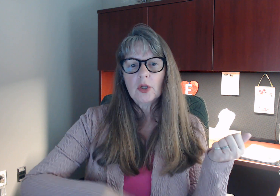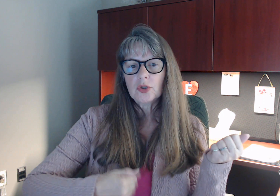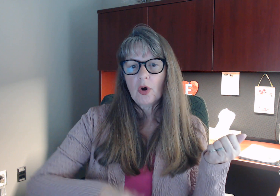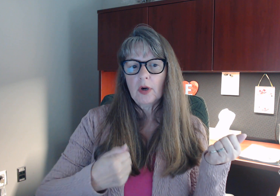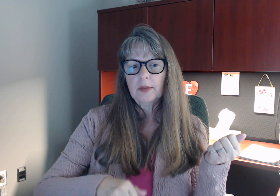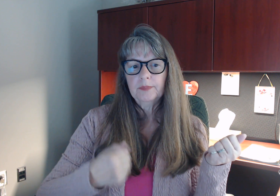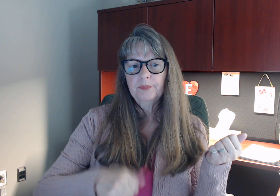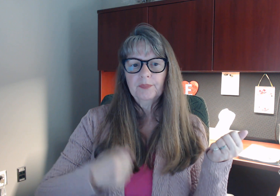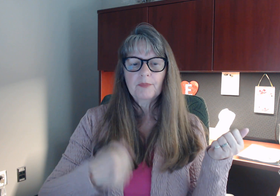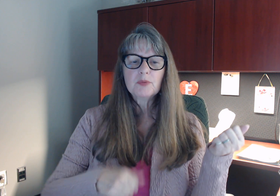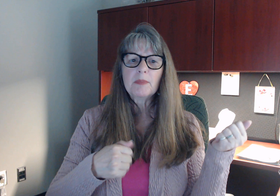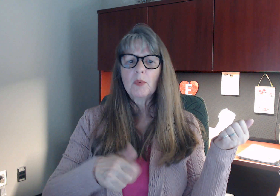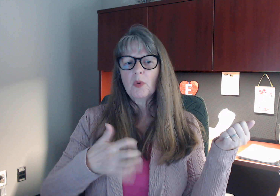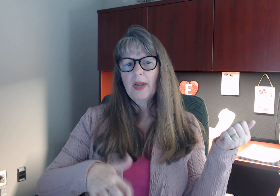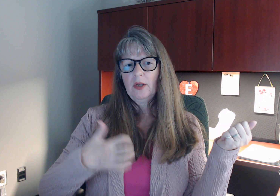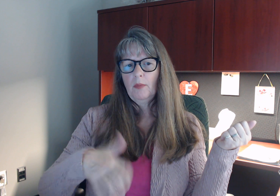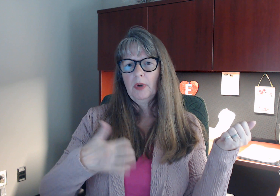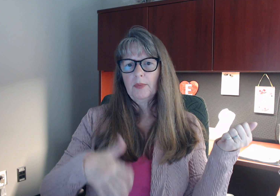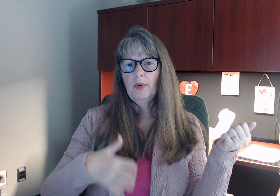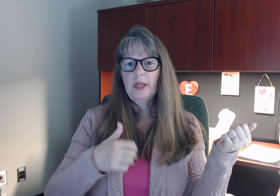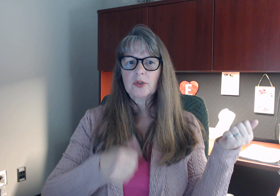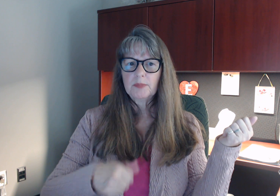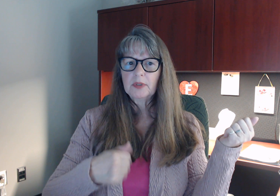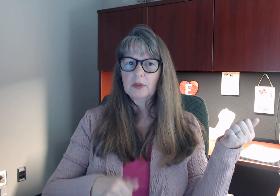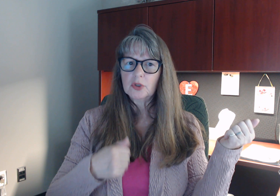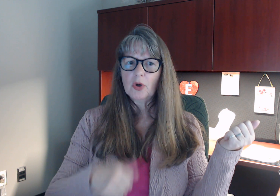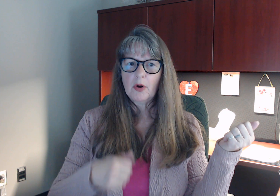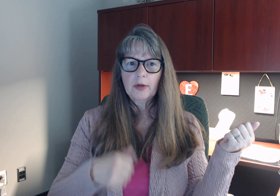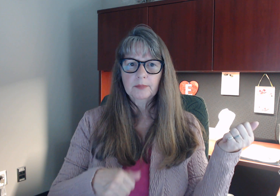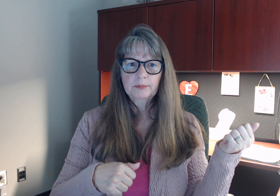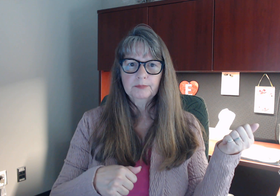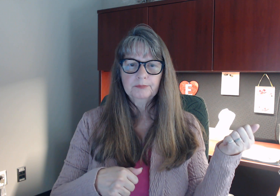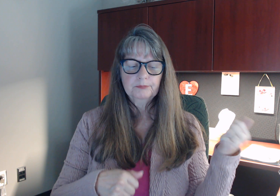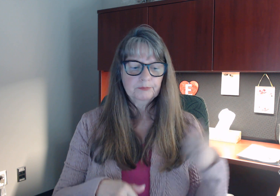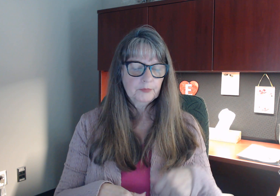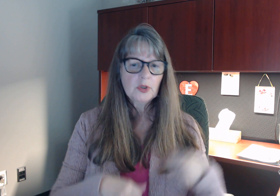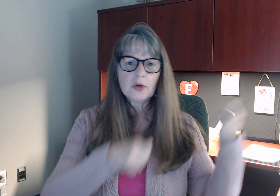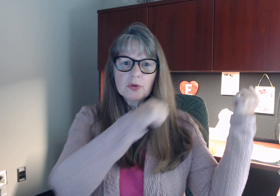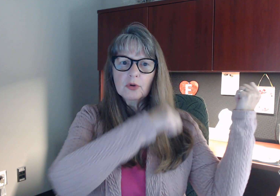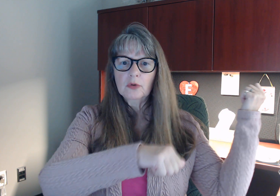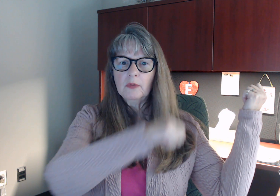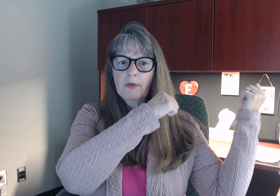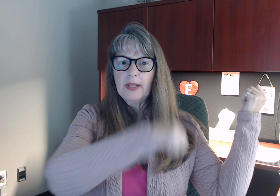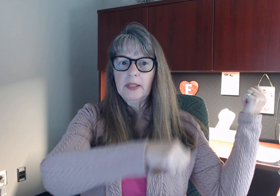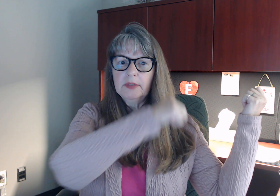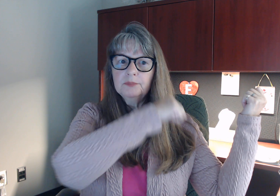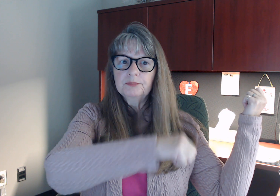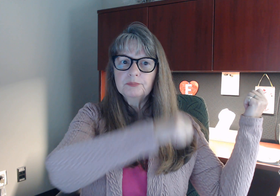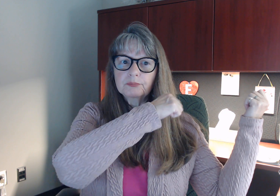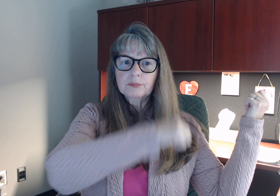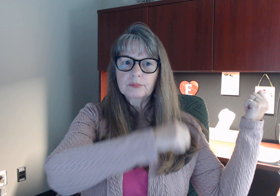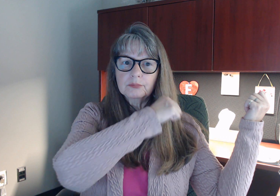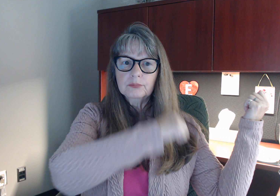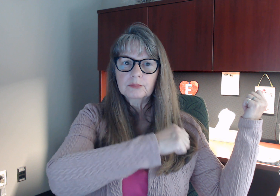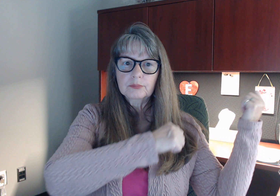Guitar. Most people will go ahead and open up their hands, but guitar. And also you can do violin.